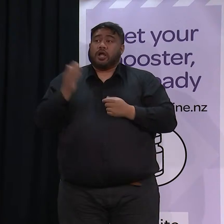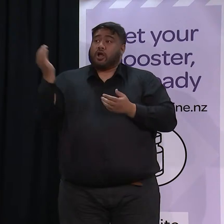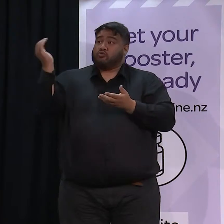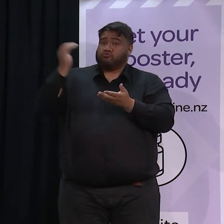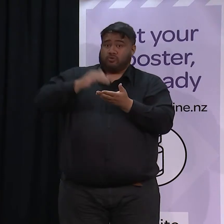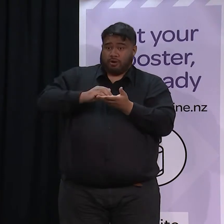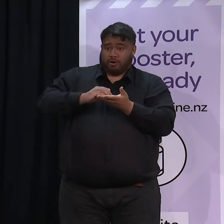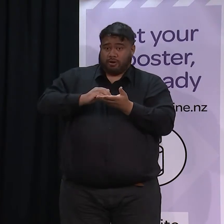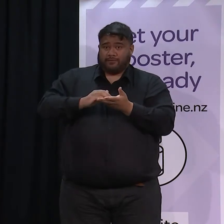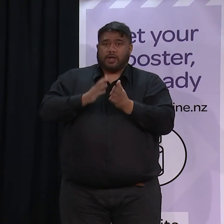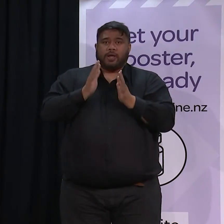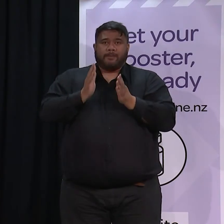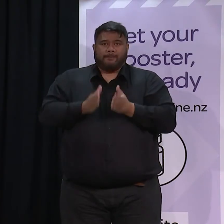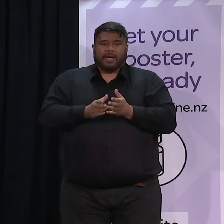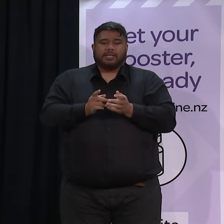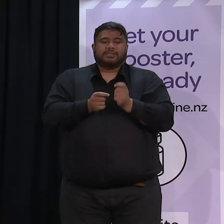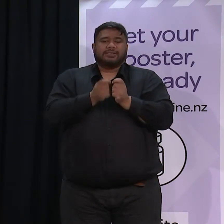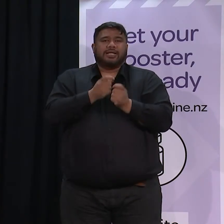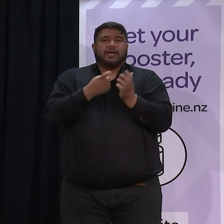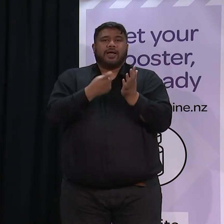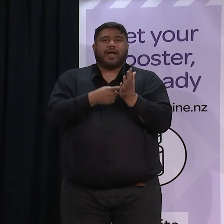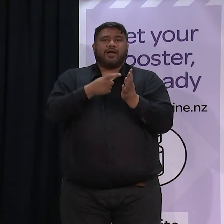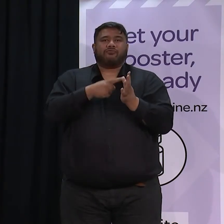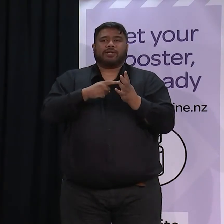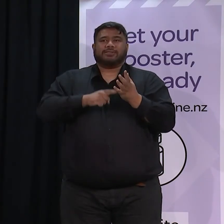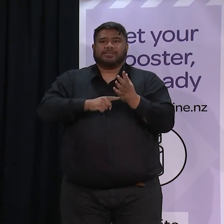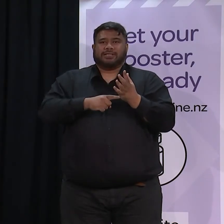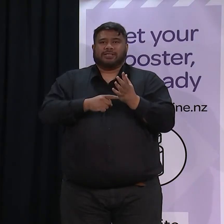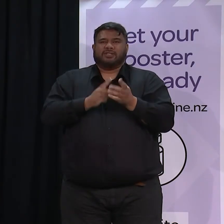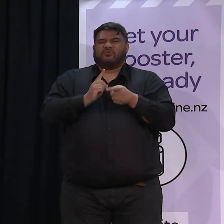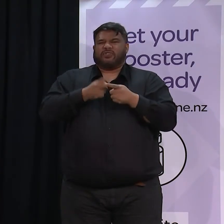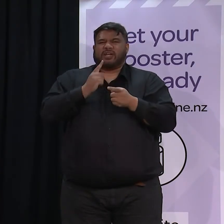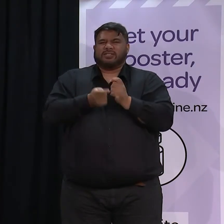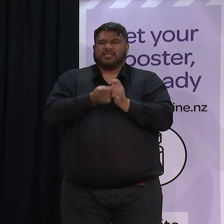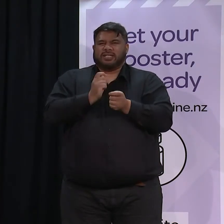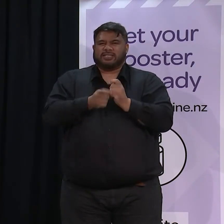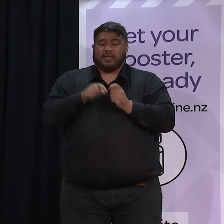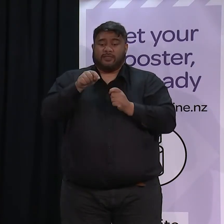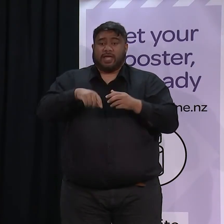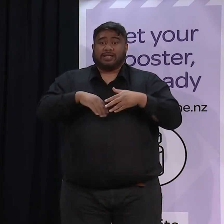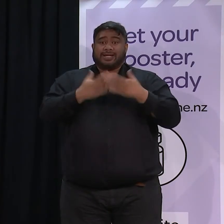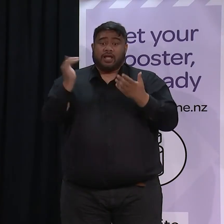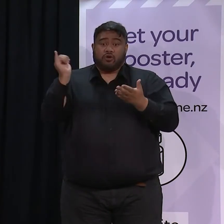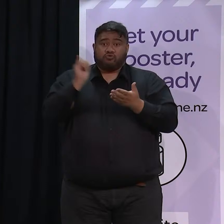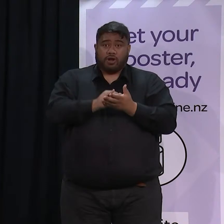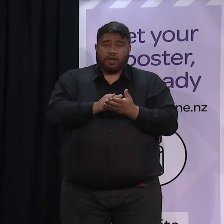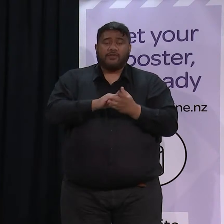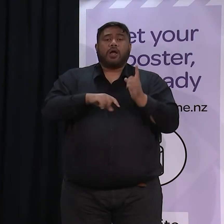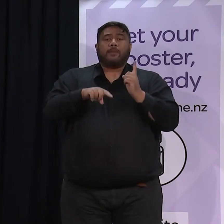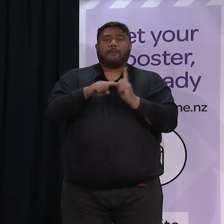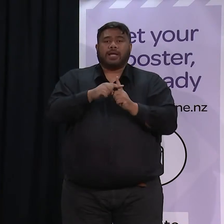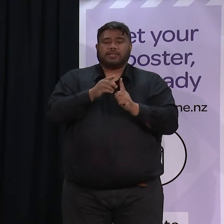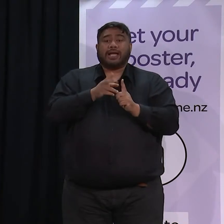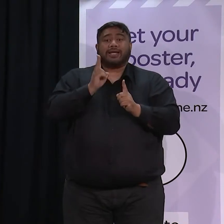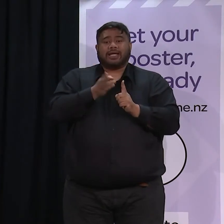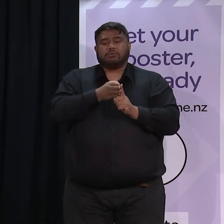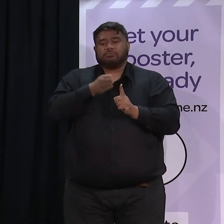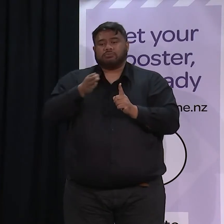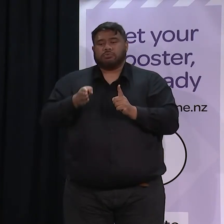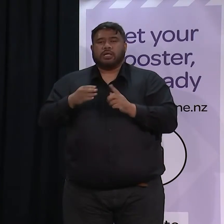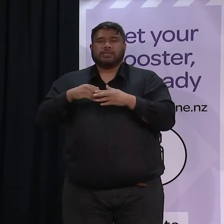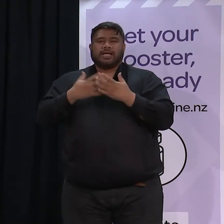require every traveller to undertake a rapid antigen test on the day they arrive and on day